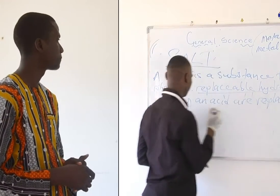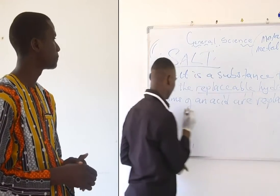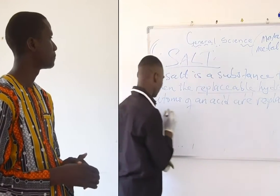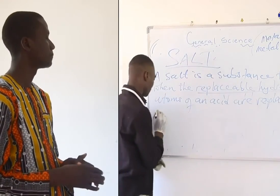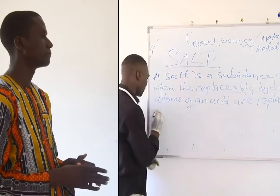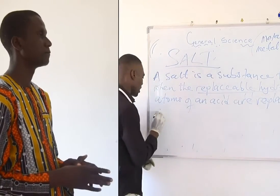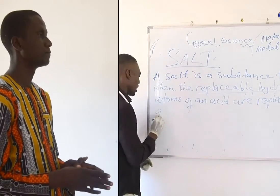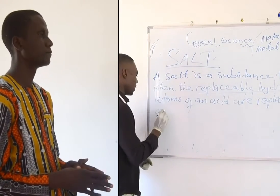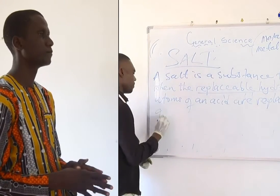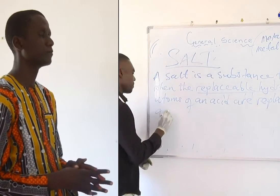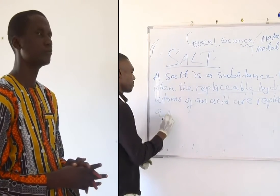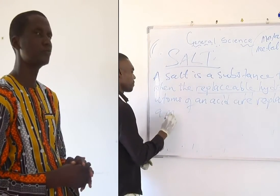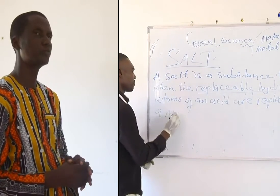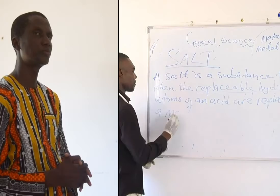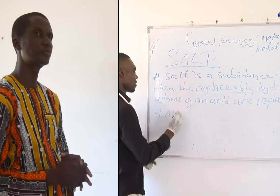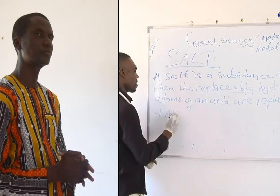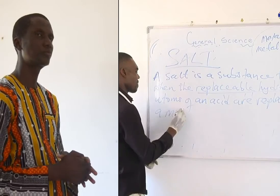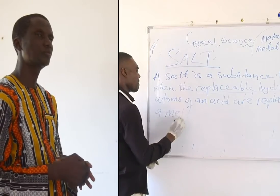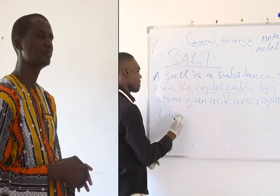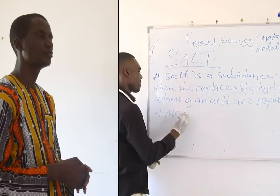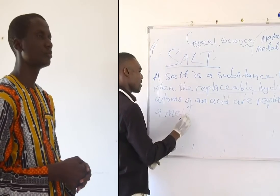by a